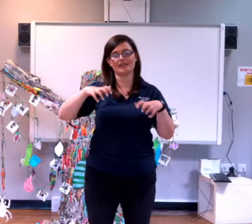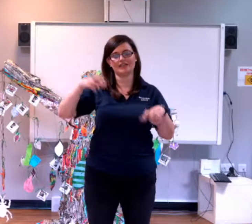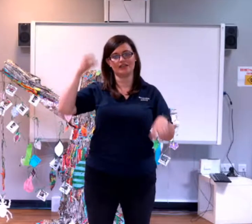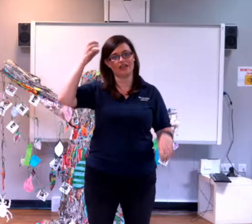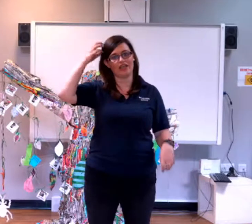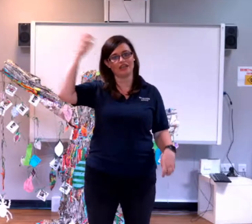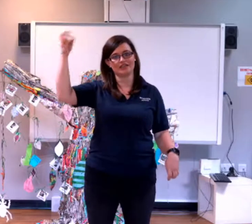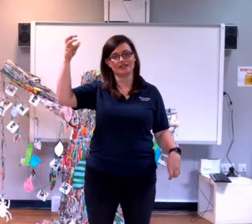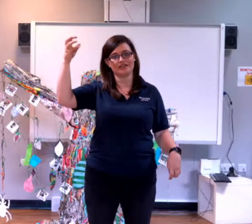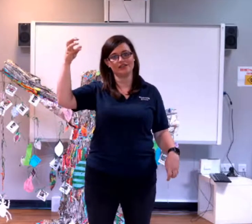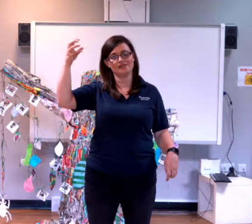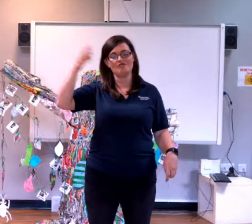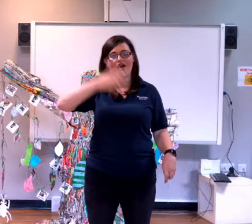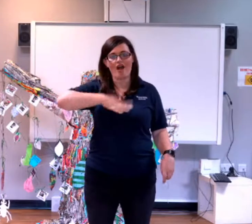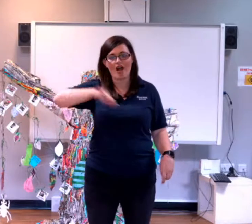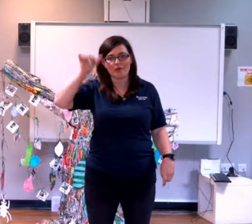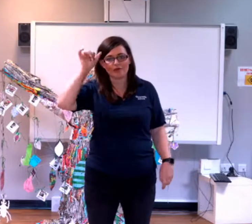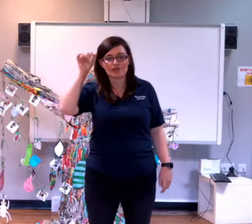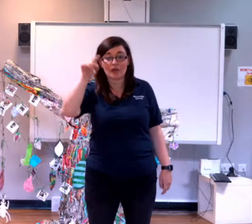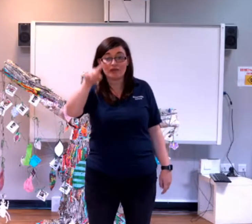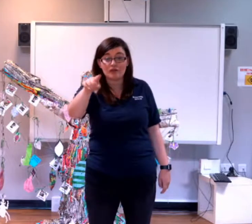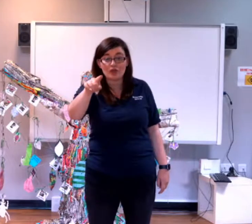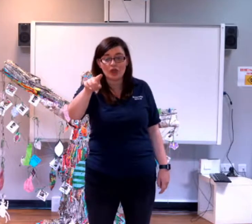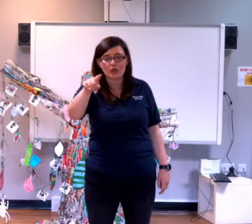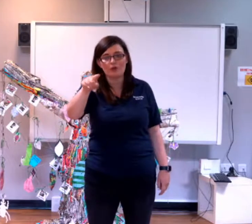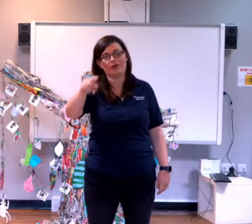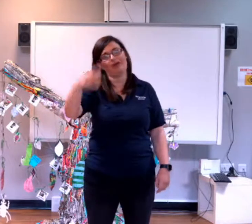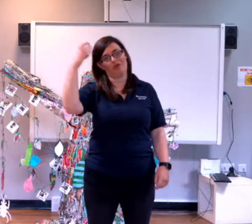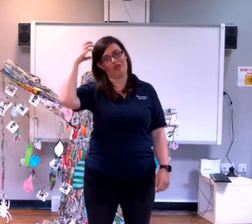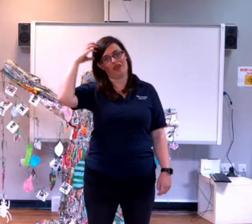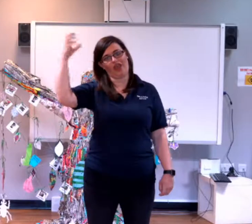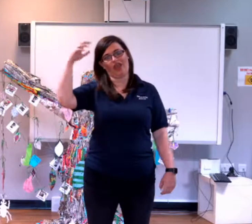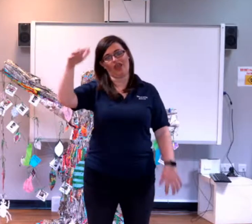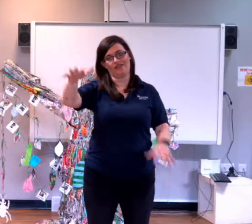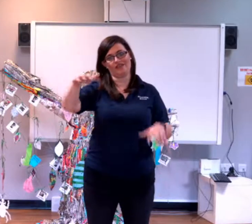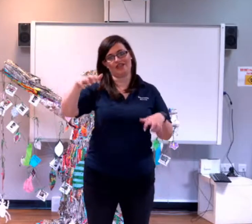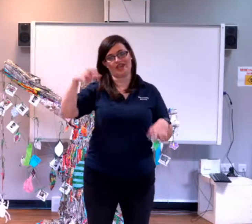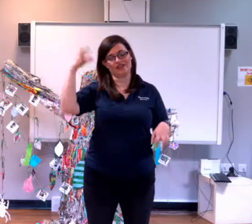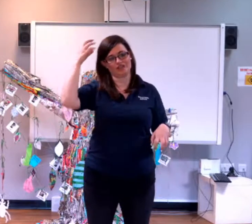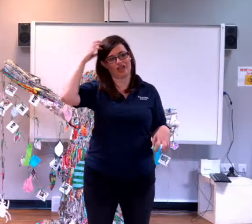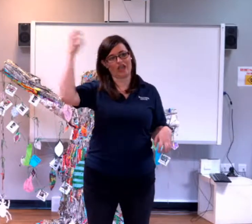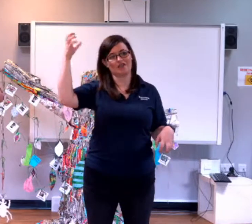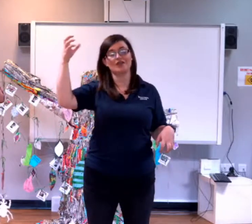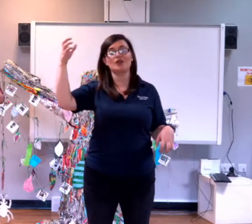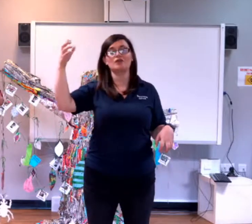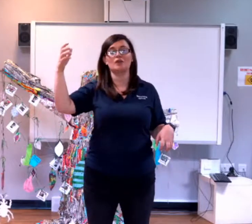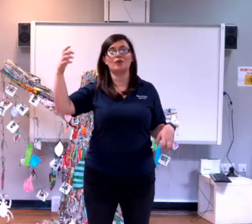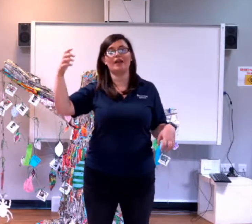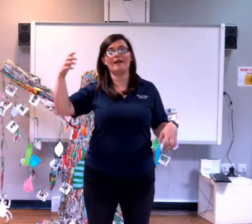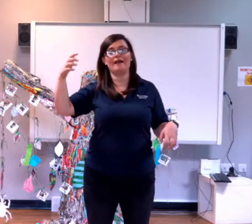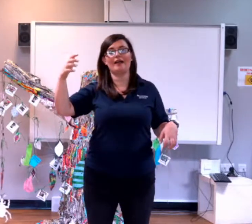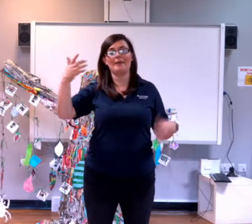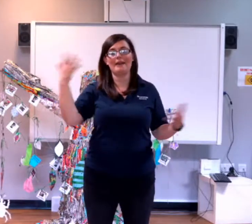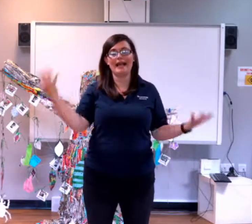still kings. I want to know if you can be the king of the staying still kings. So we are going to